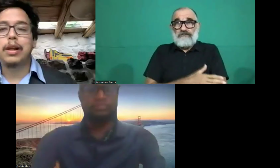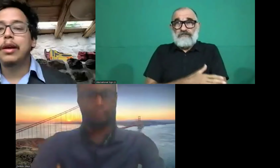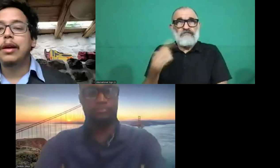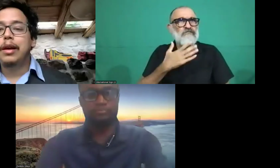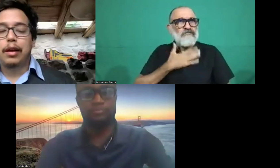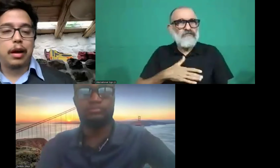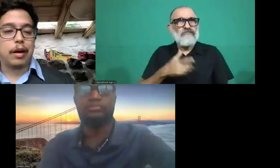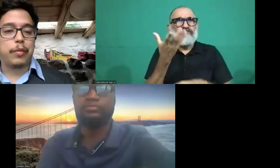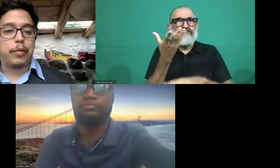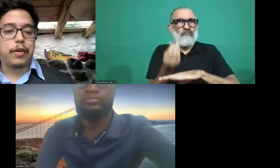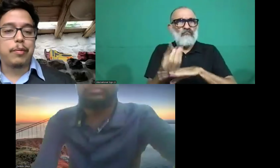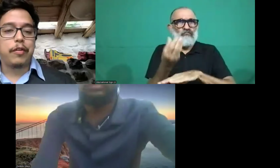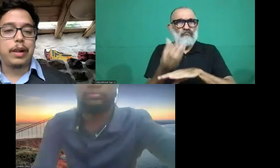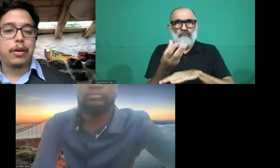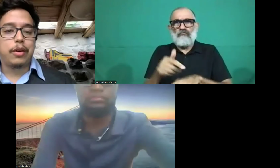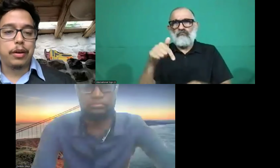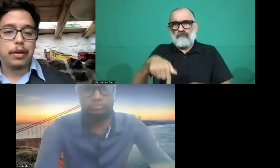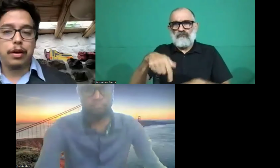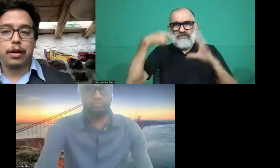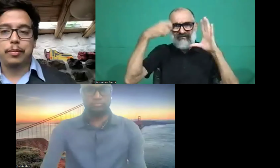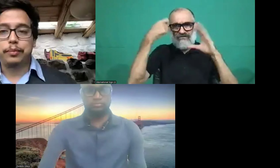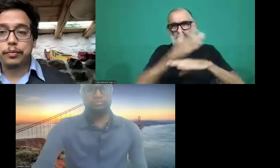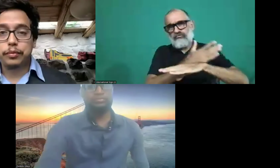available. Before I move along